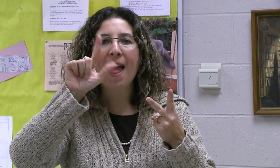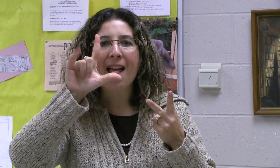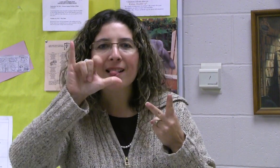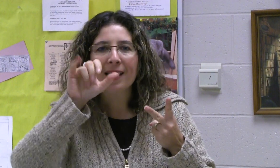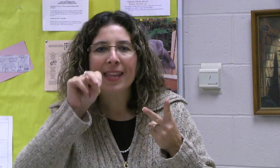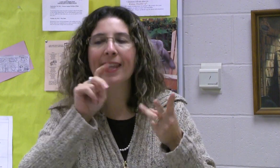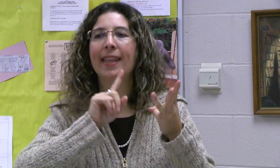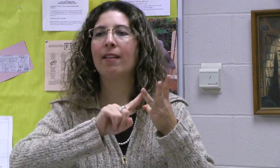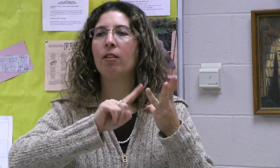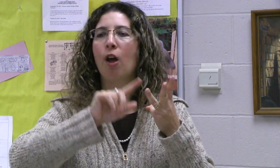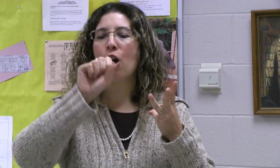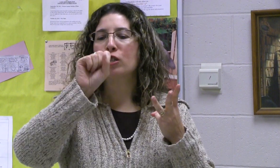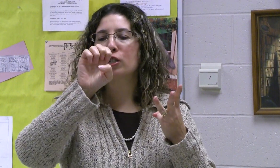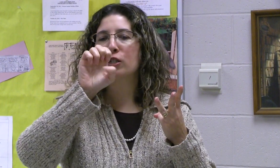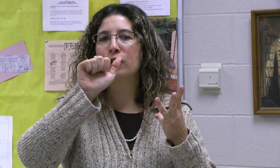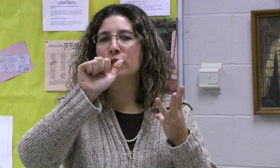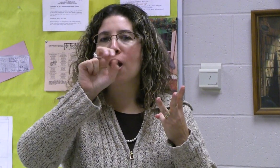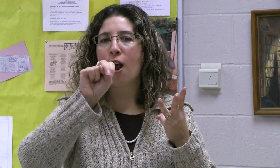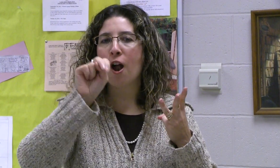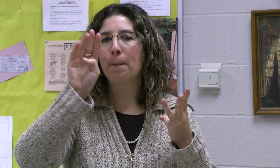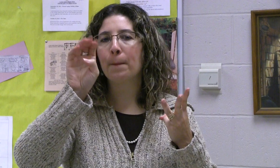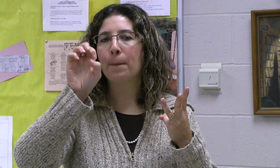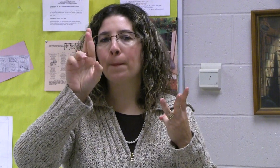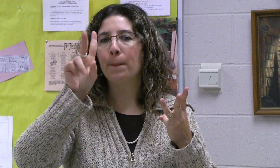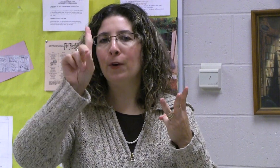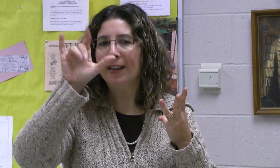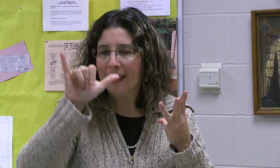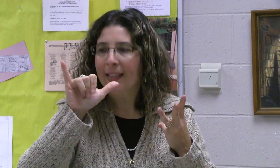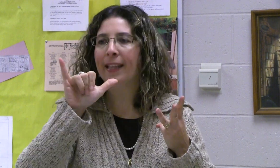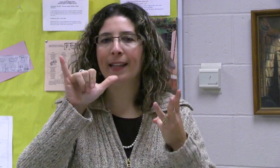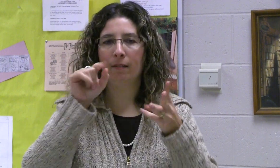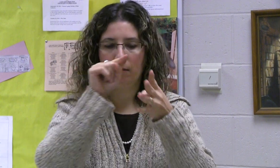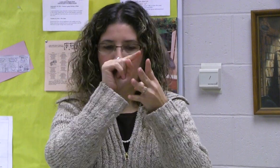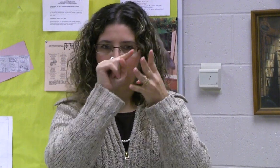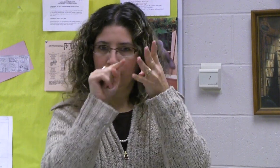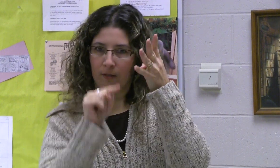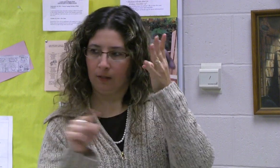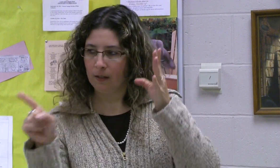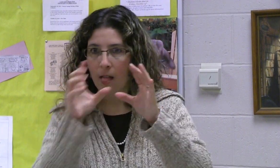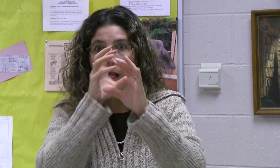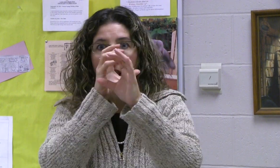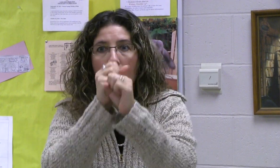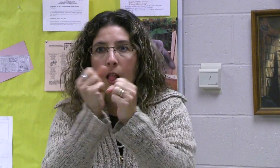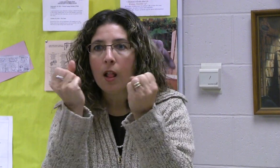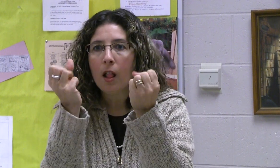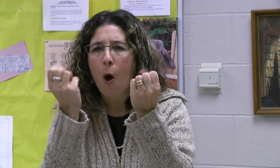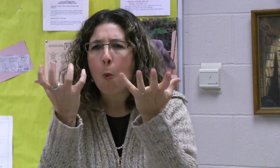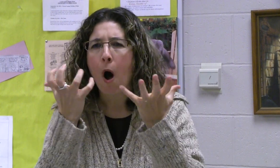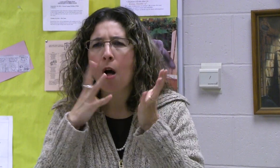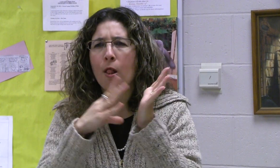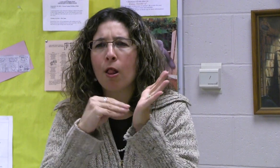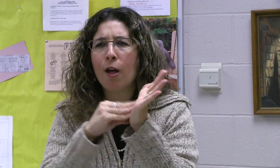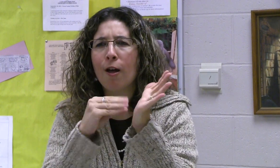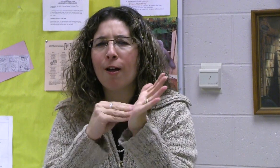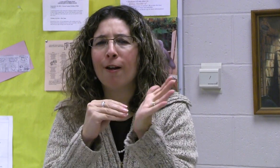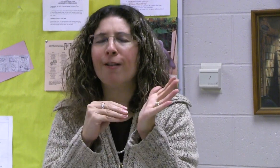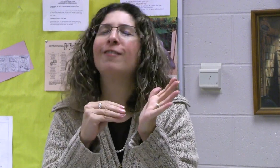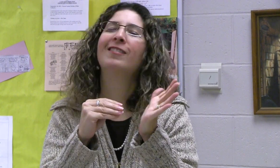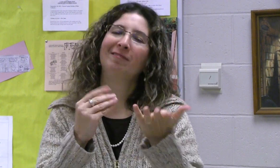shows such as Switch at Birth, Marlee Matlin, Sean Birdie. see these actors, they've noticed that these